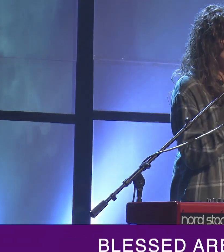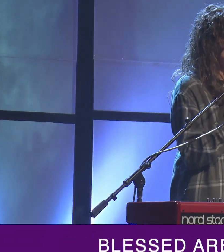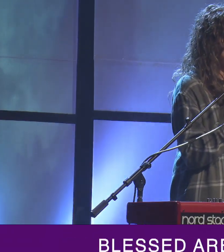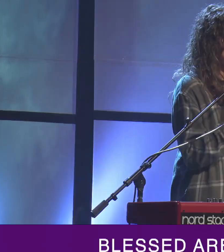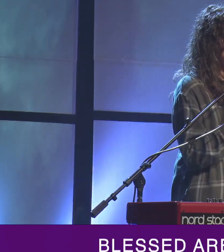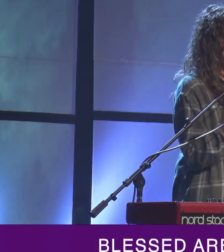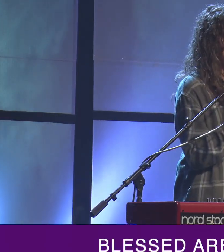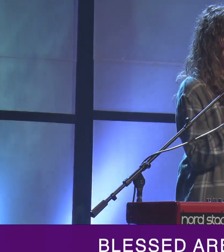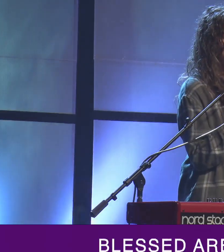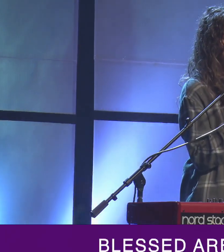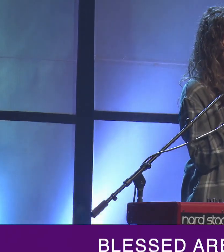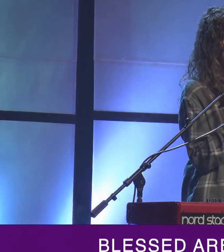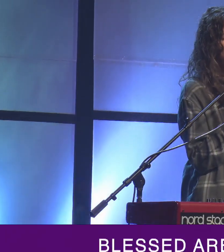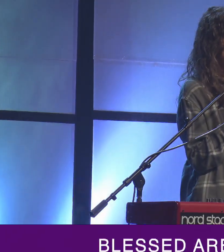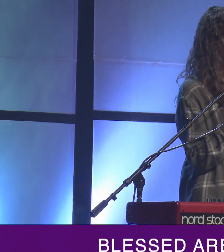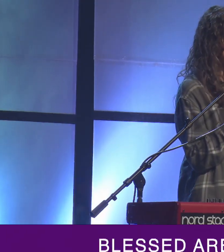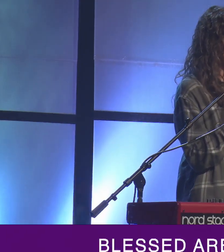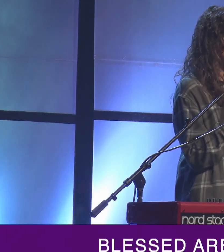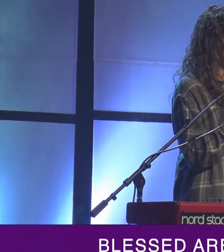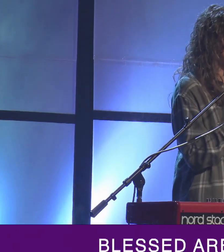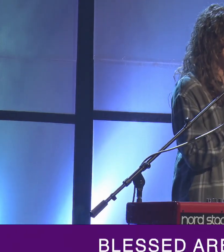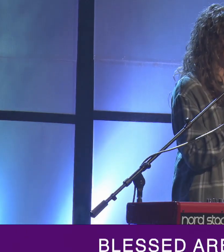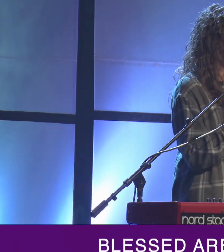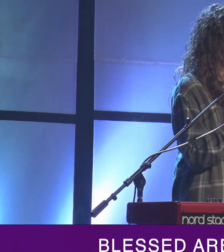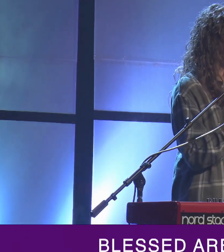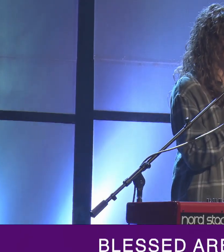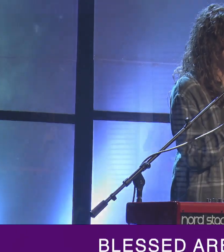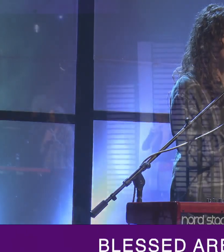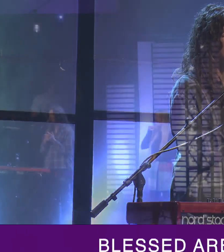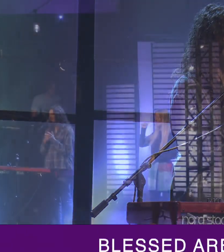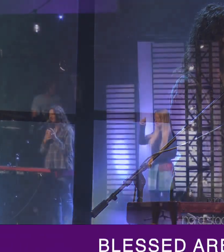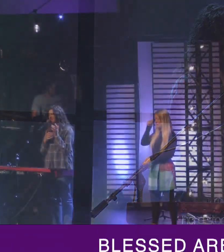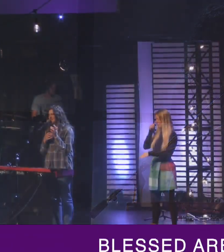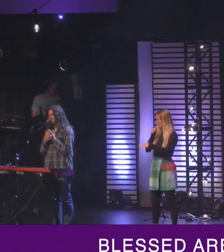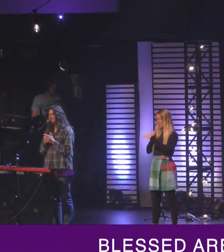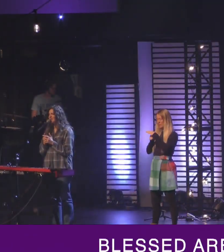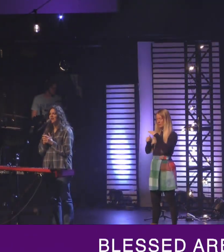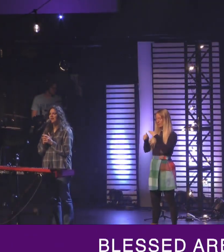Blessed are the hurts that are not